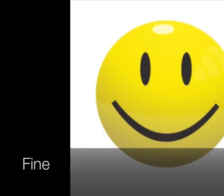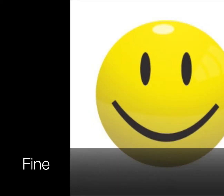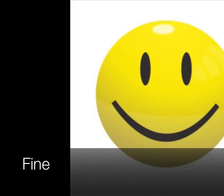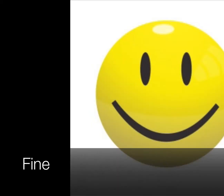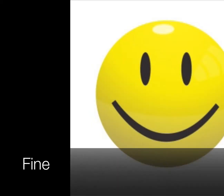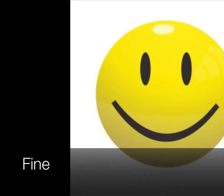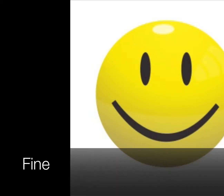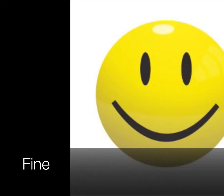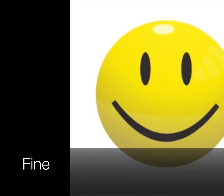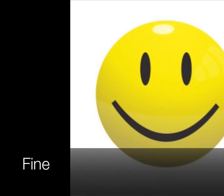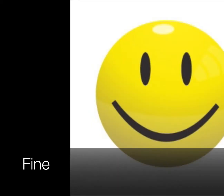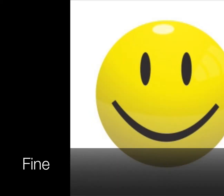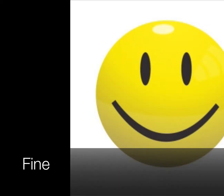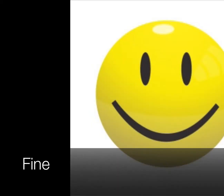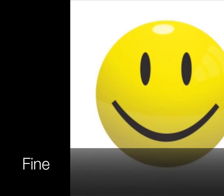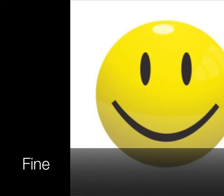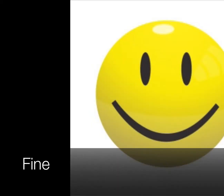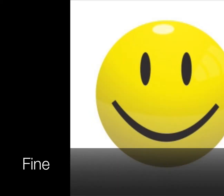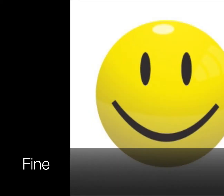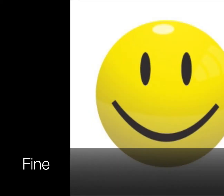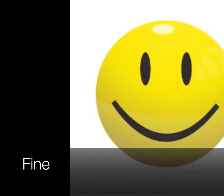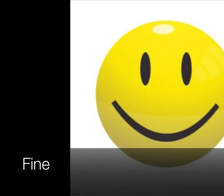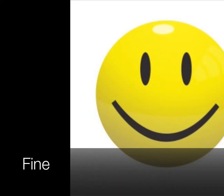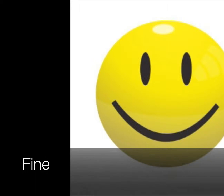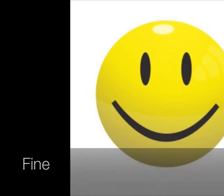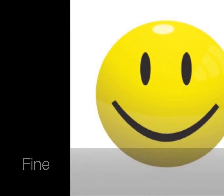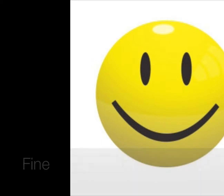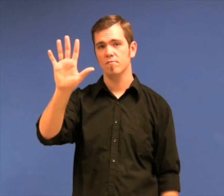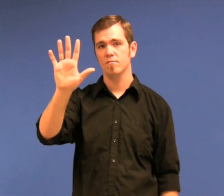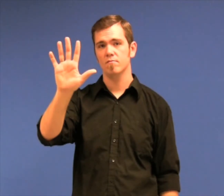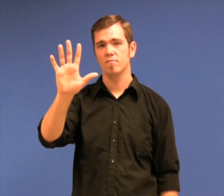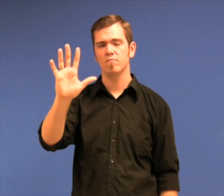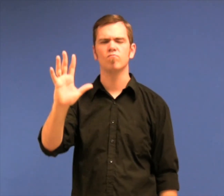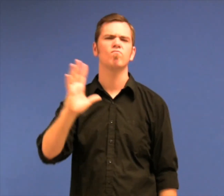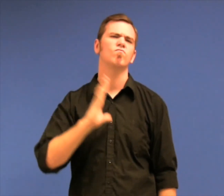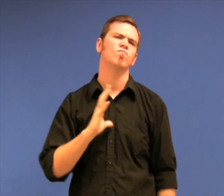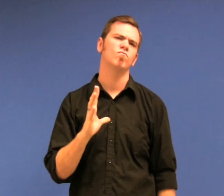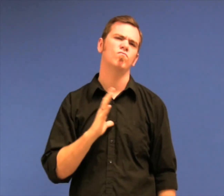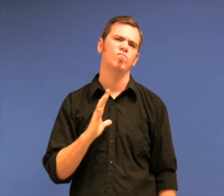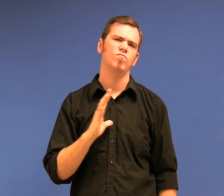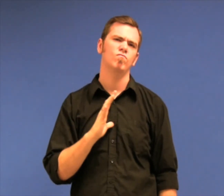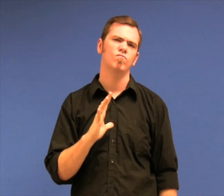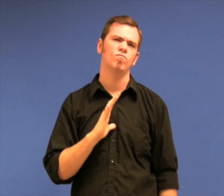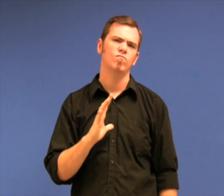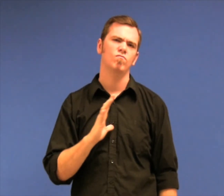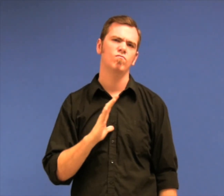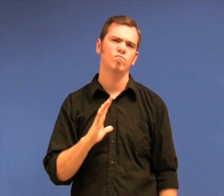The sign for fine, like I'm fine, I'm okay, is fine.